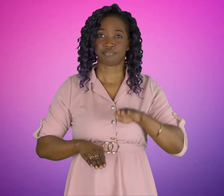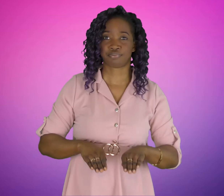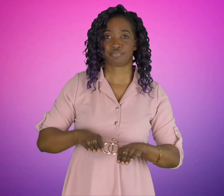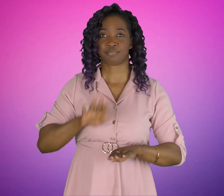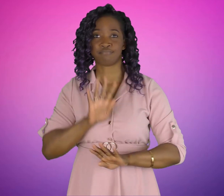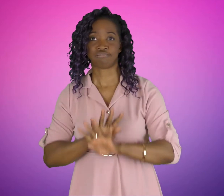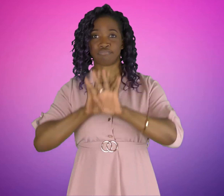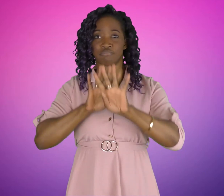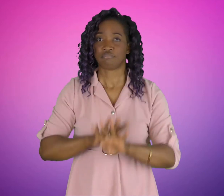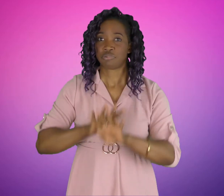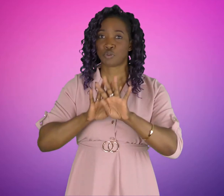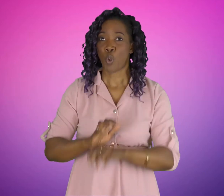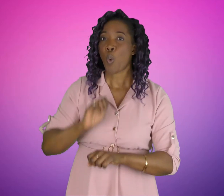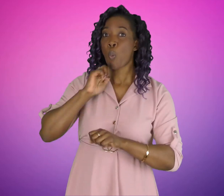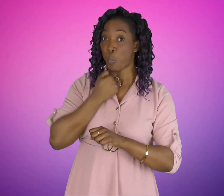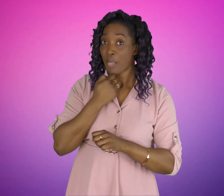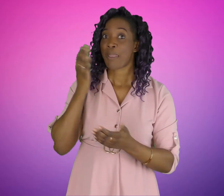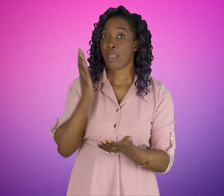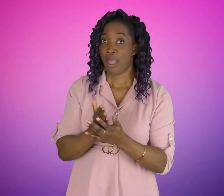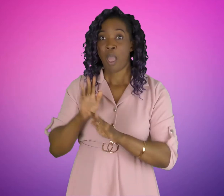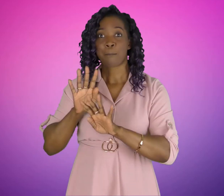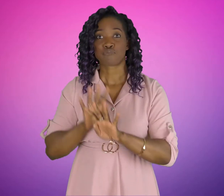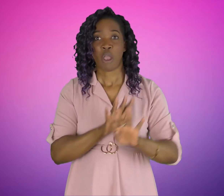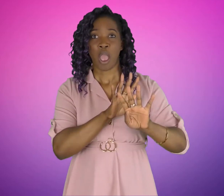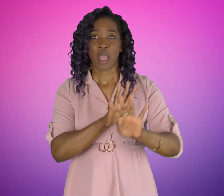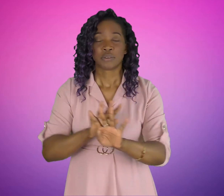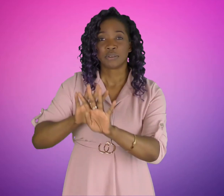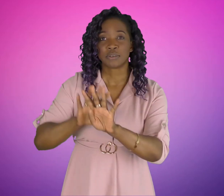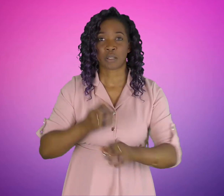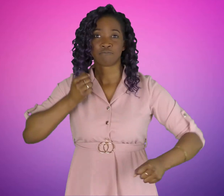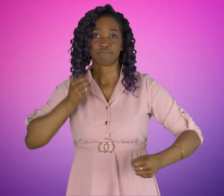All our worries and woes will be swept away by waving our flags and shouting hooray